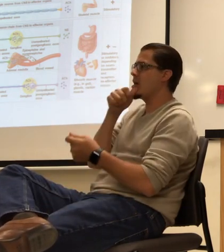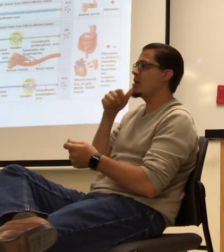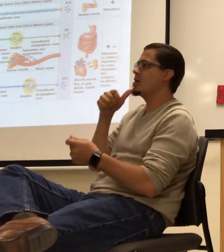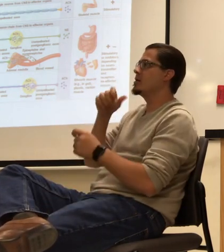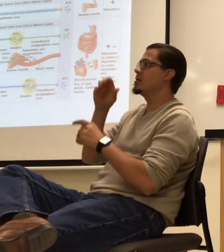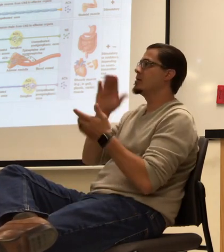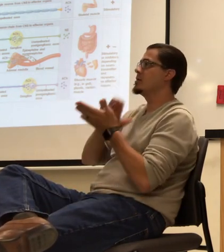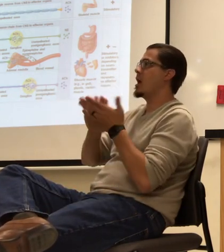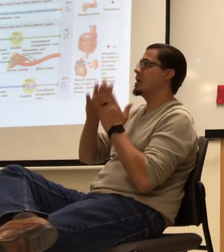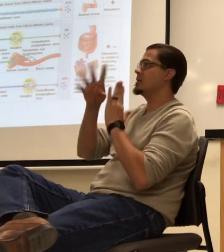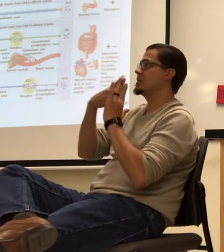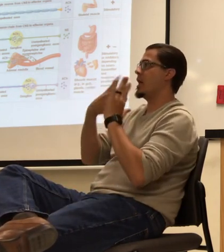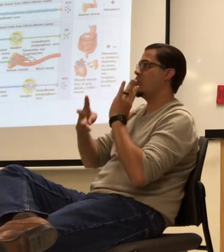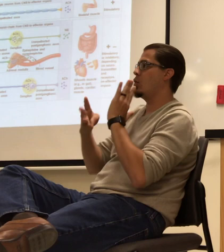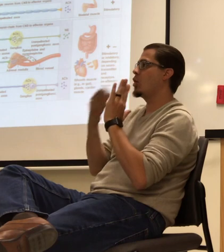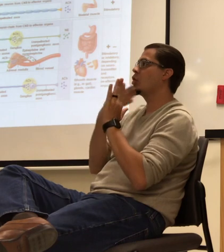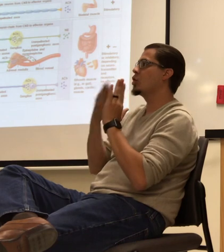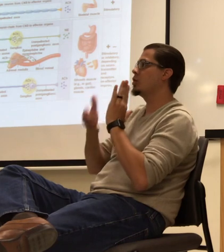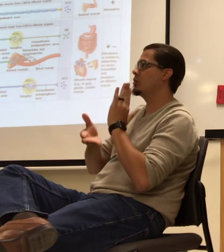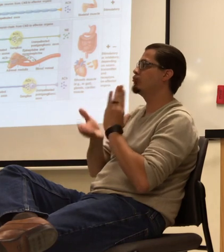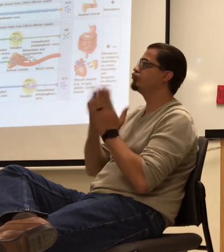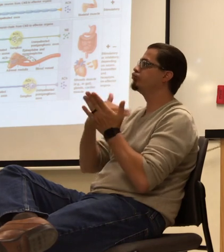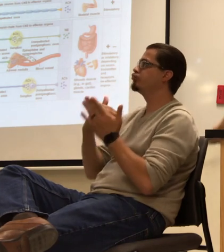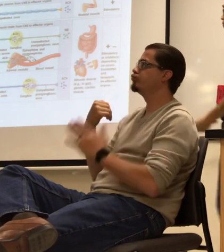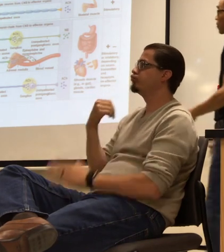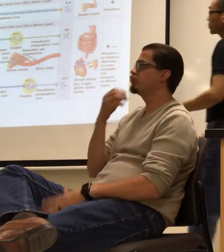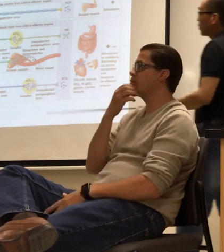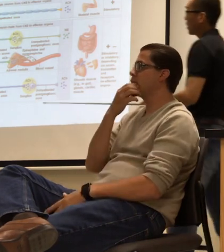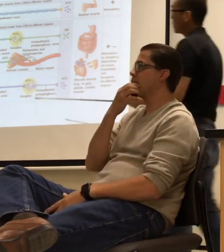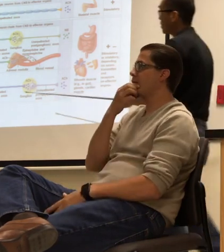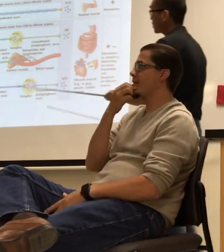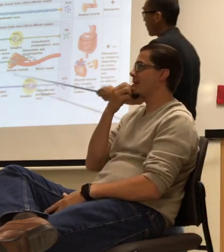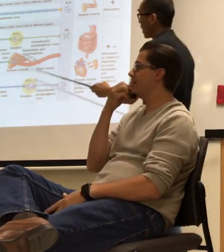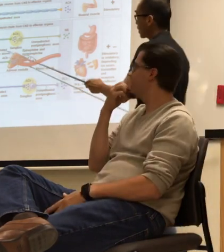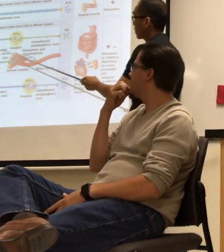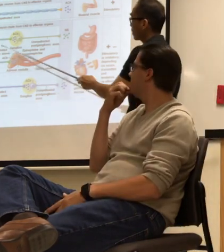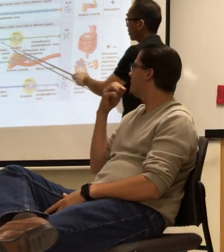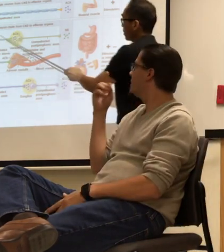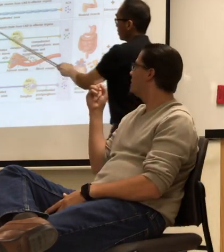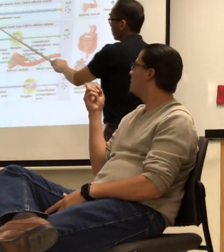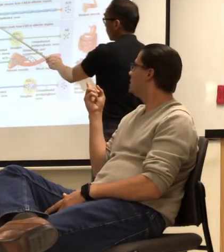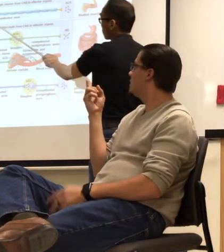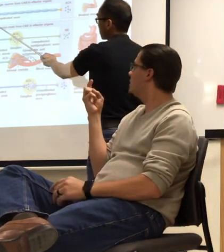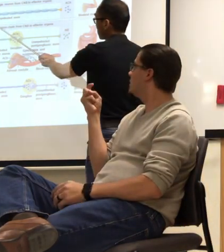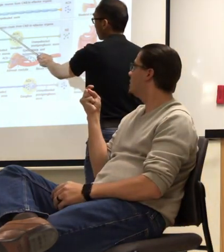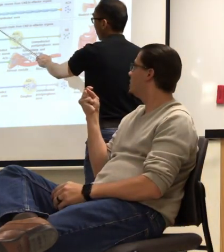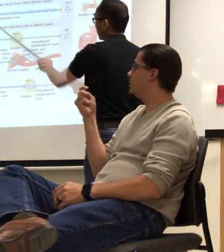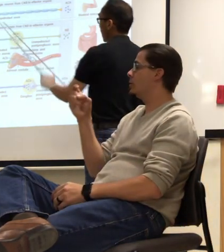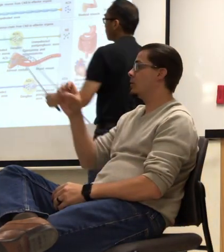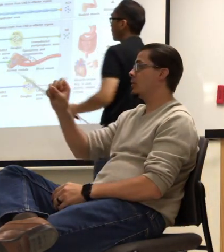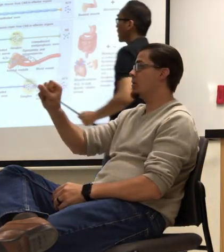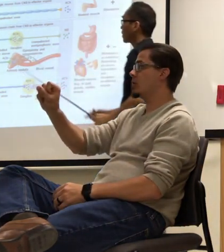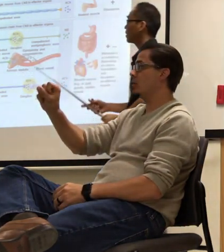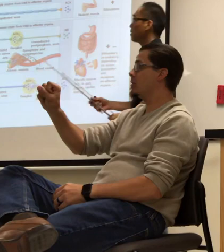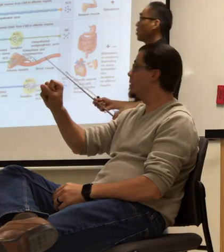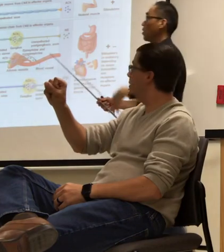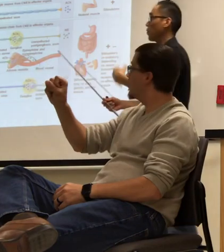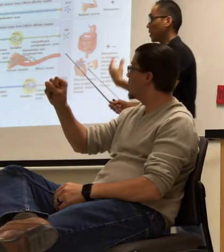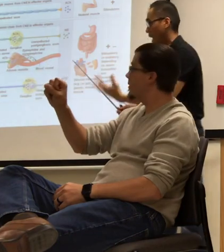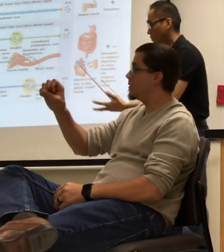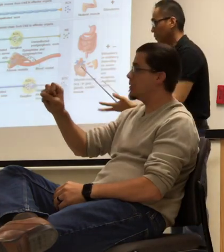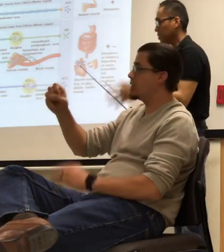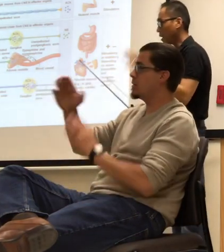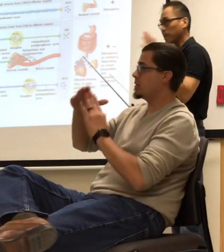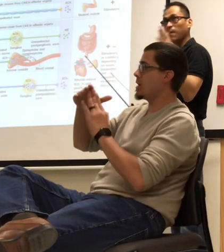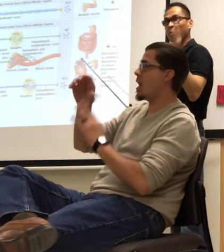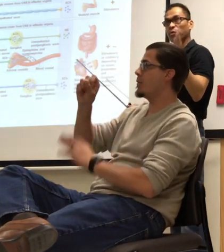table. I think it's a good overview. And well, the first one is the somatic motor system. And you have to like